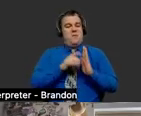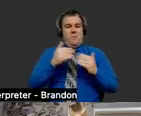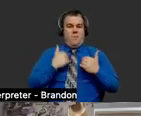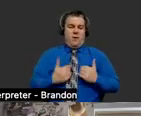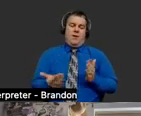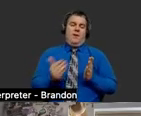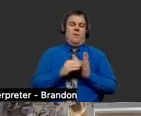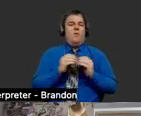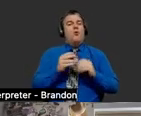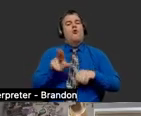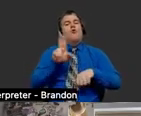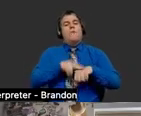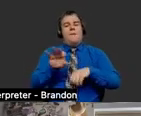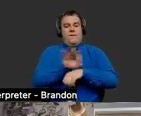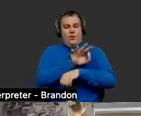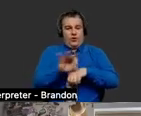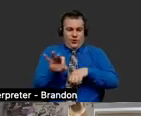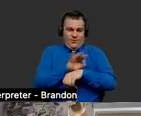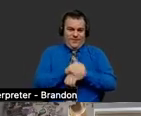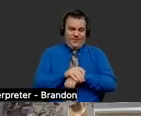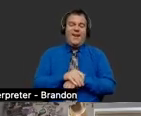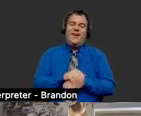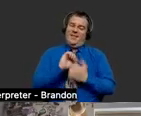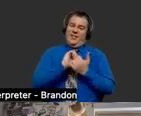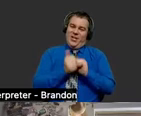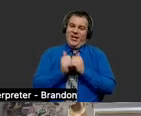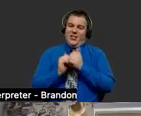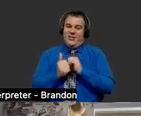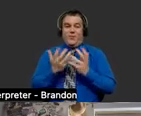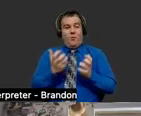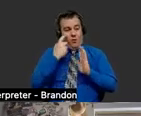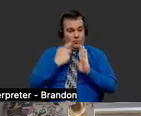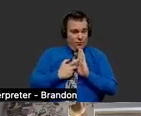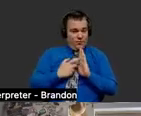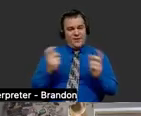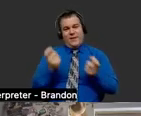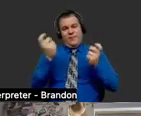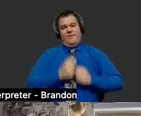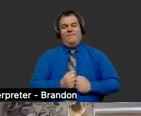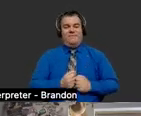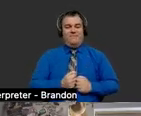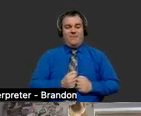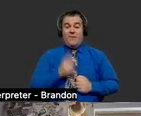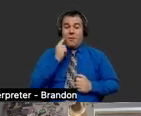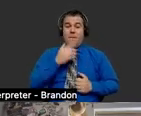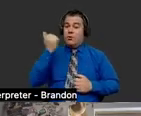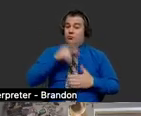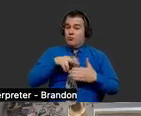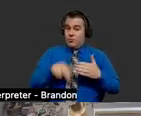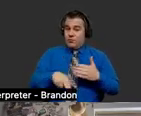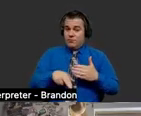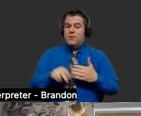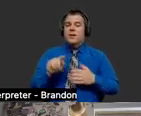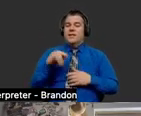more normal functioning, and those are the changes you want to be able to note and to celebrate. For the best results, follow a few tips for